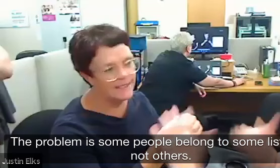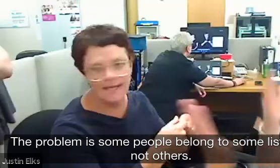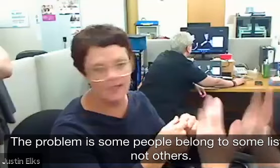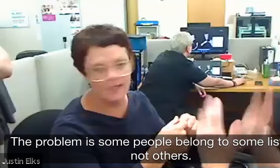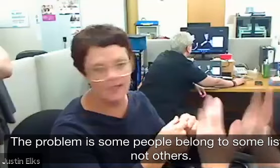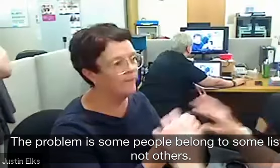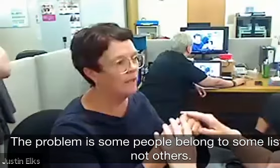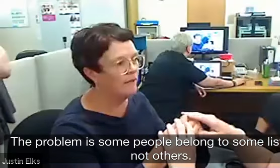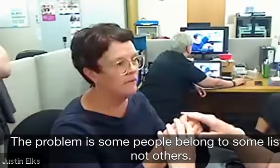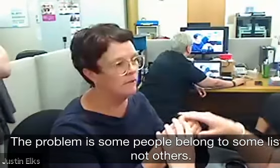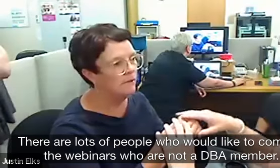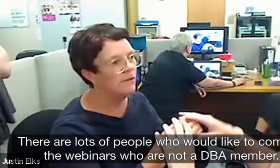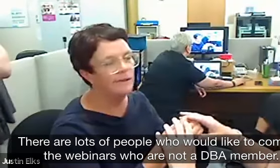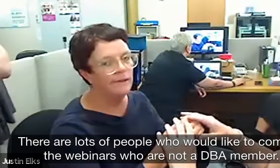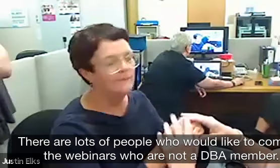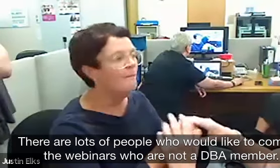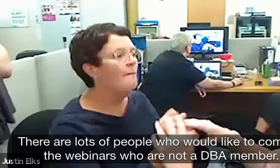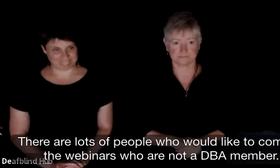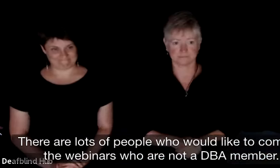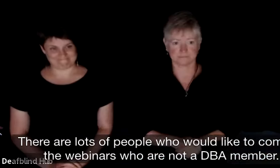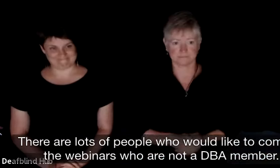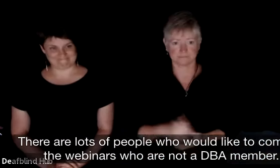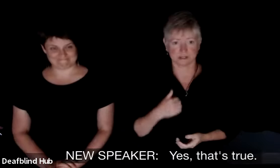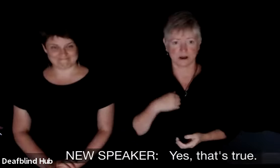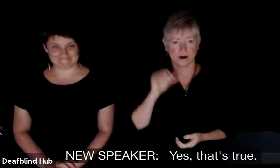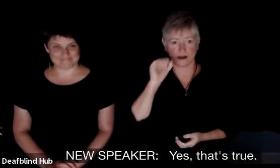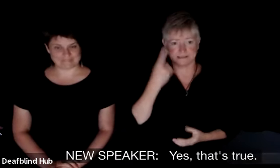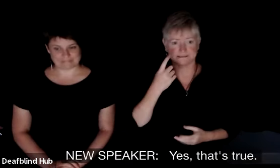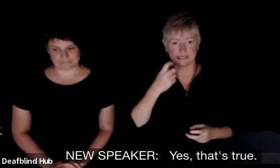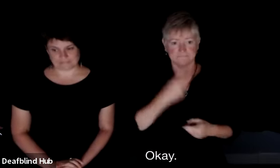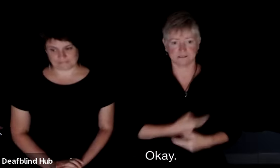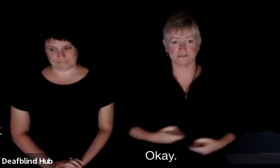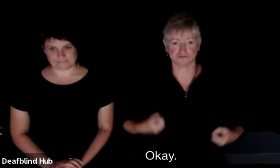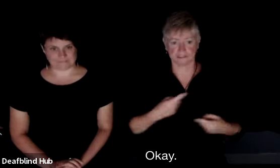Yes, that's true. Okay. I do understand that it's frustrating.